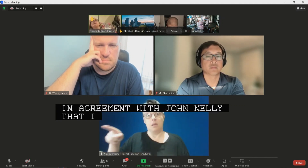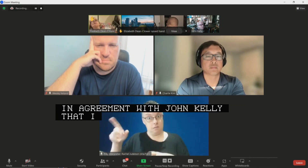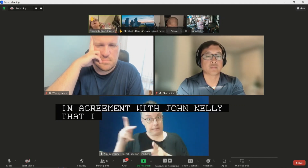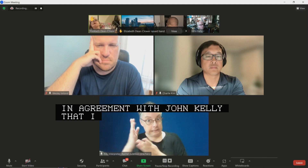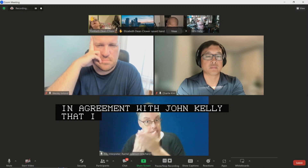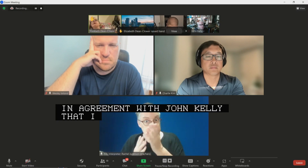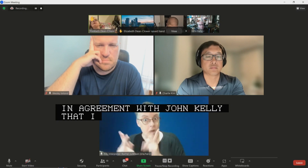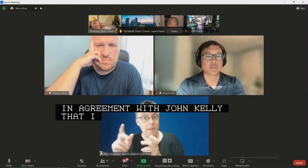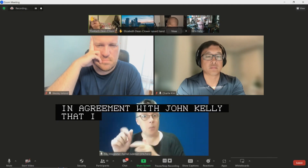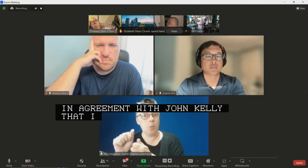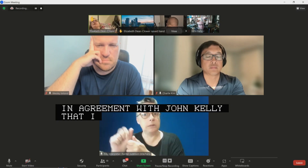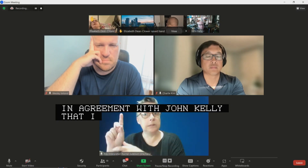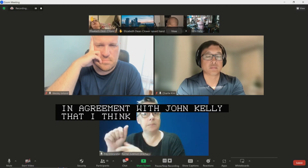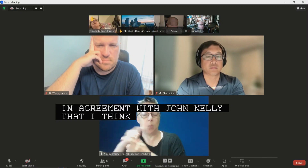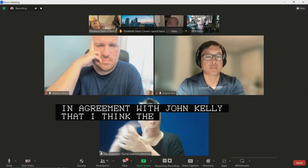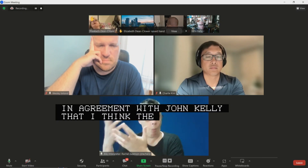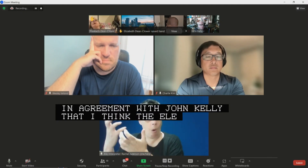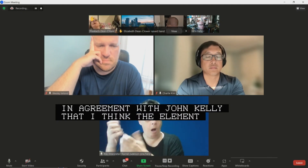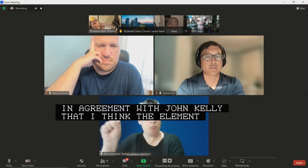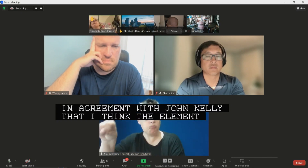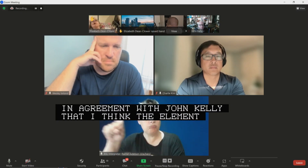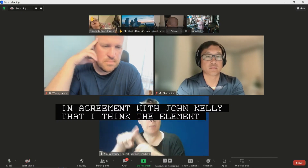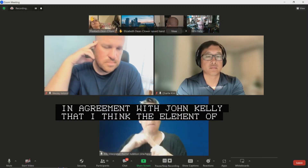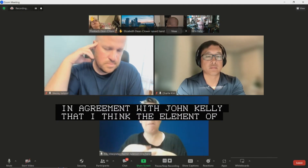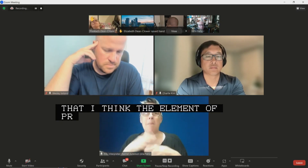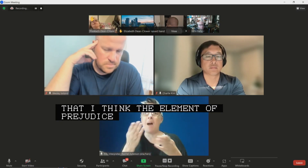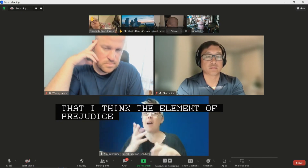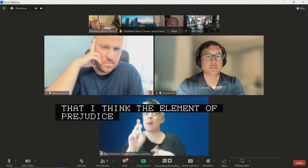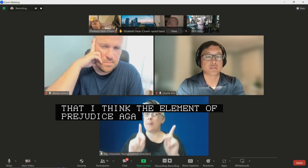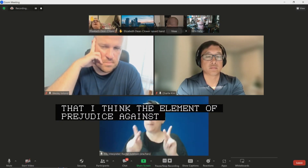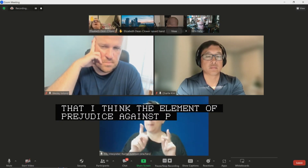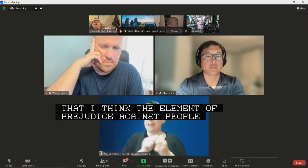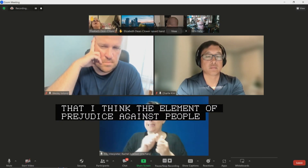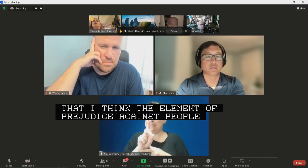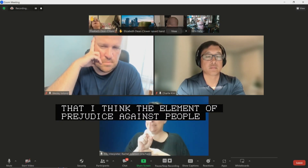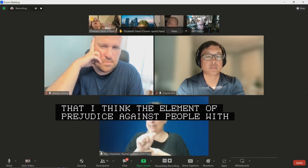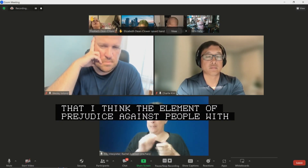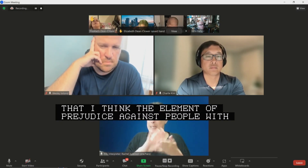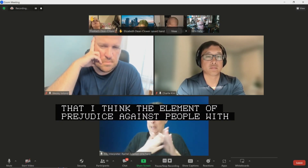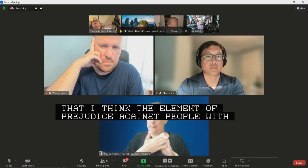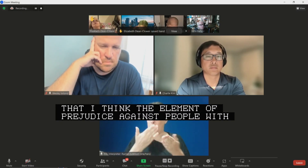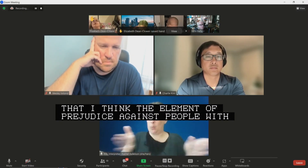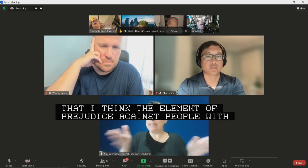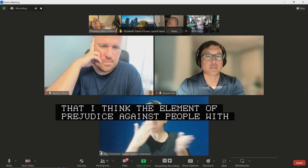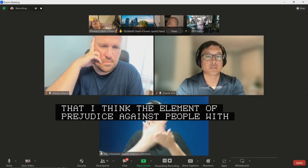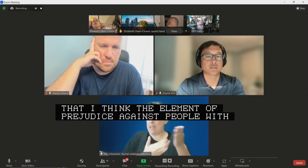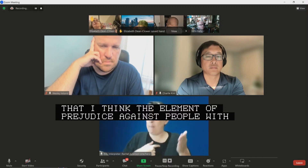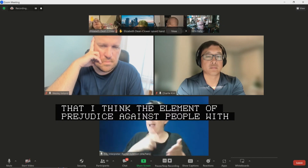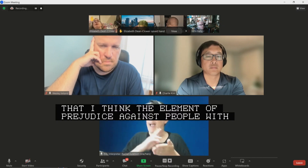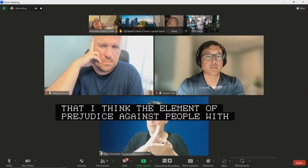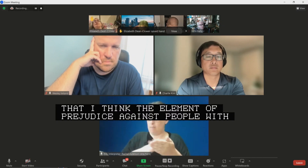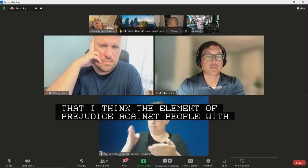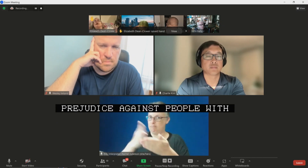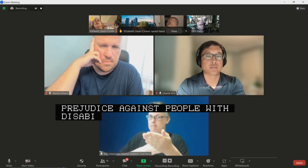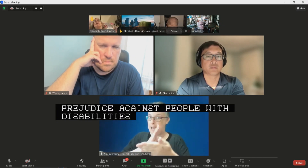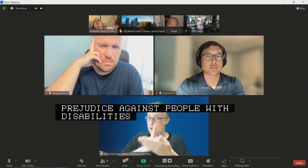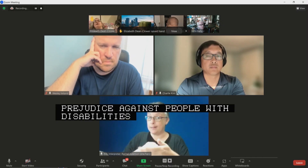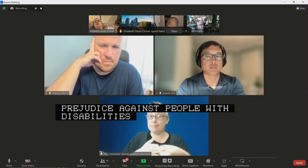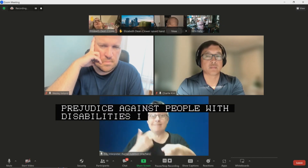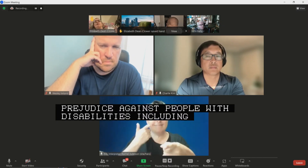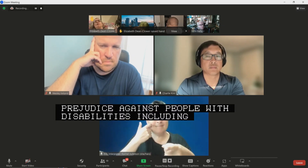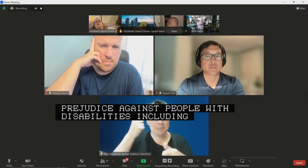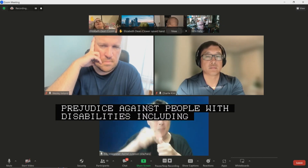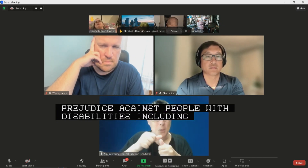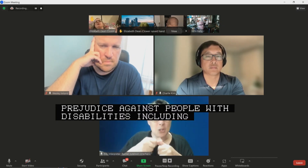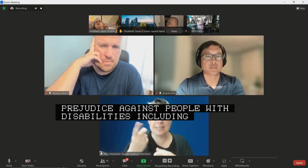in the disability community, other people, including doctors, who, as we heard from Dr. Lisa Iazzoni